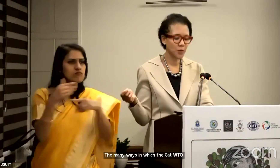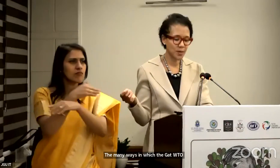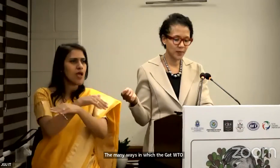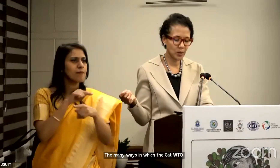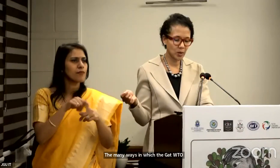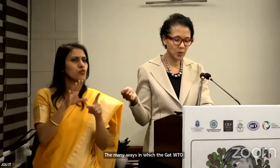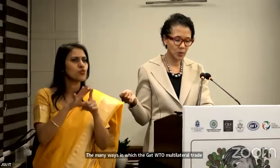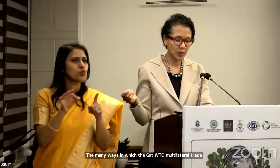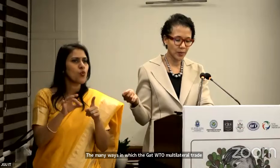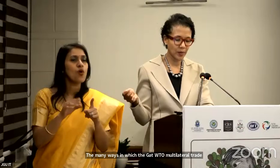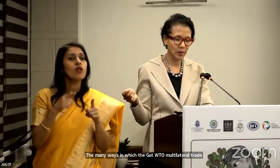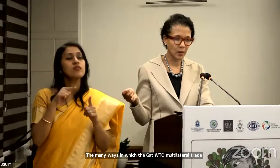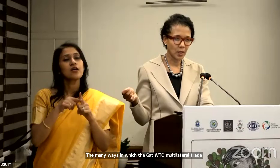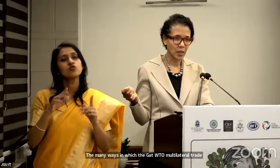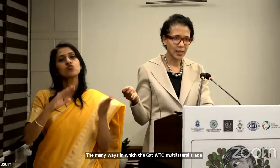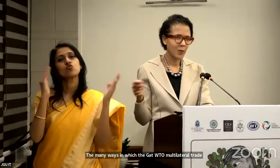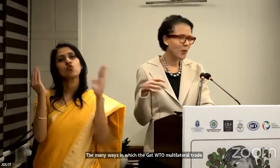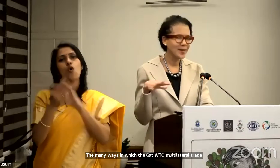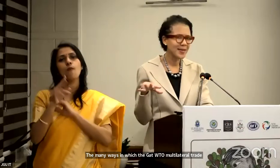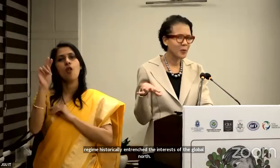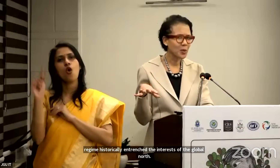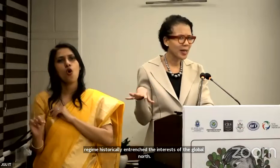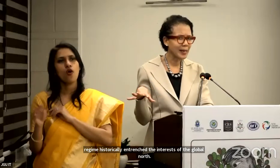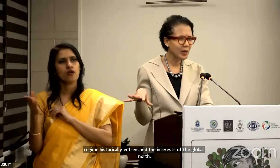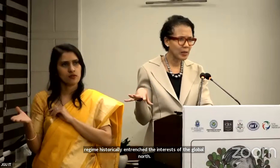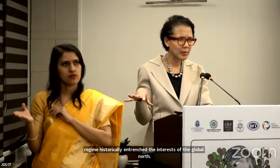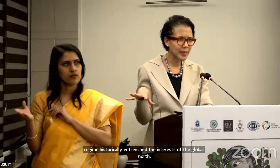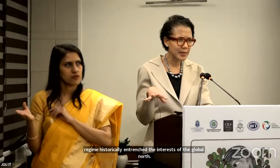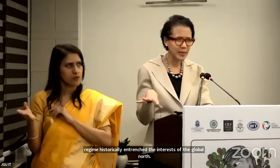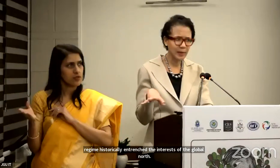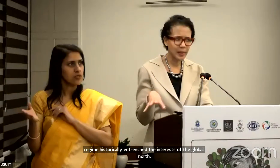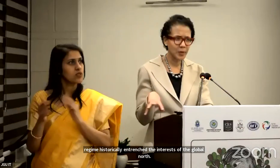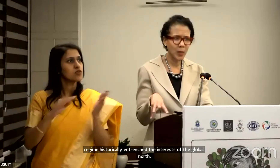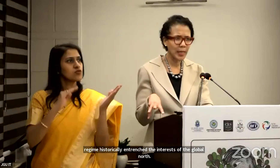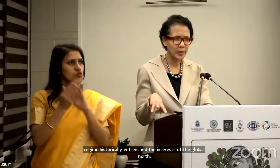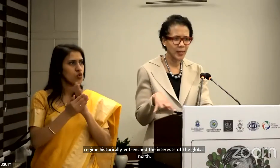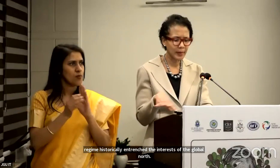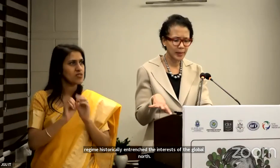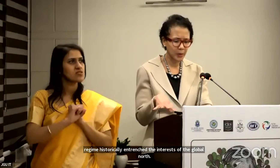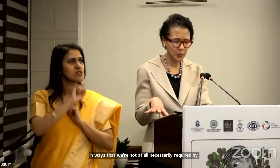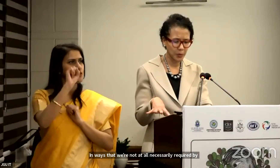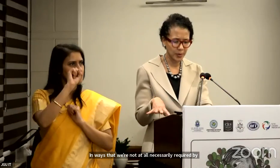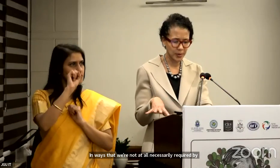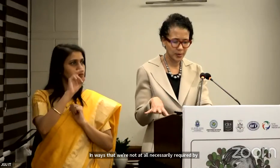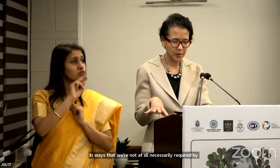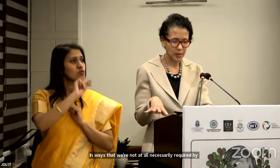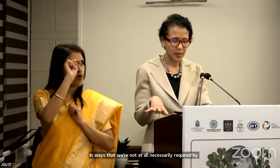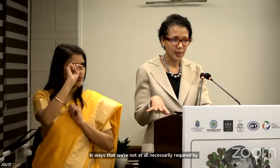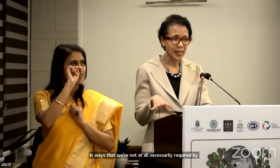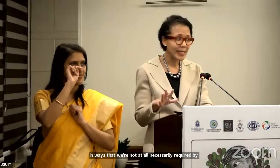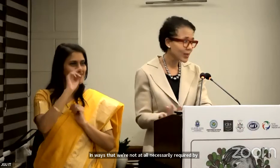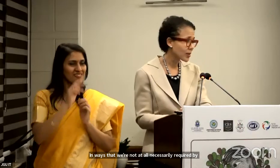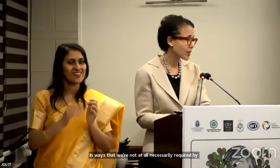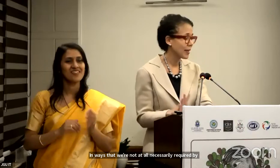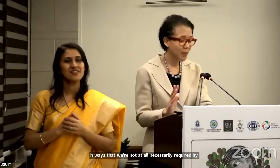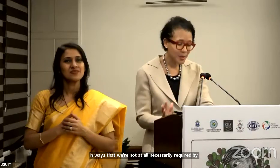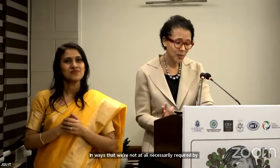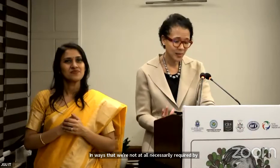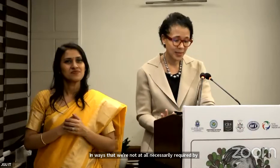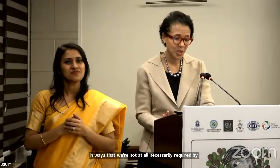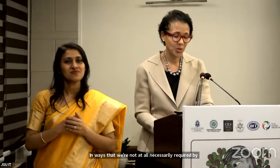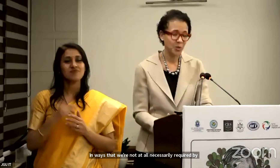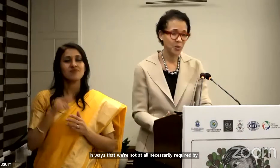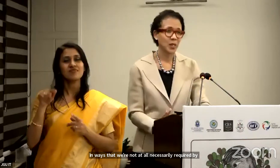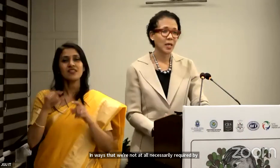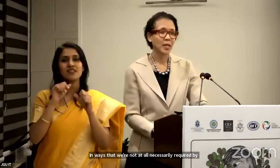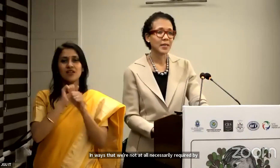the interests of the global North in ways that were not at all necessarily required by the legal rules. And here, I must